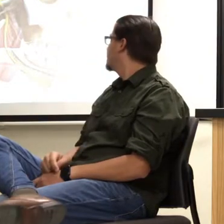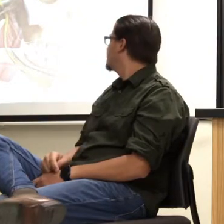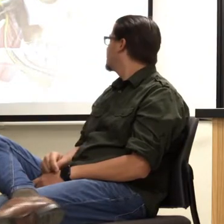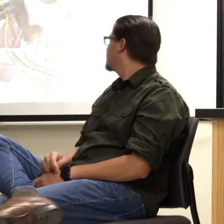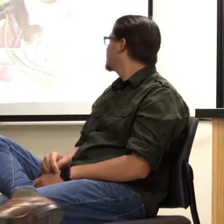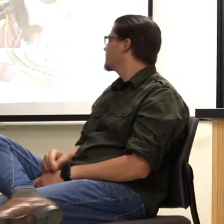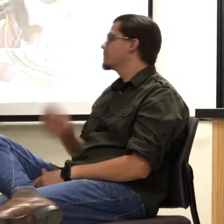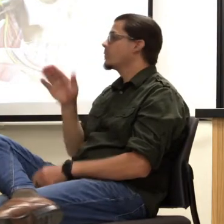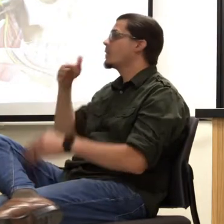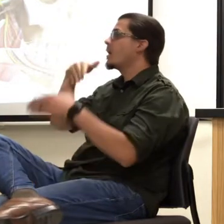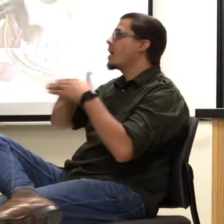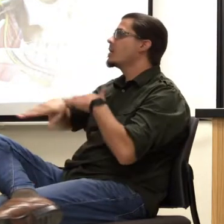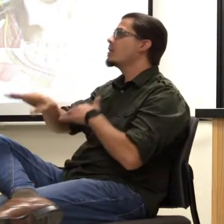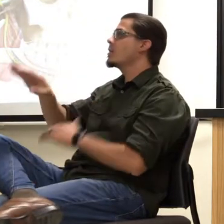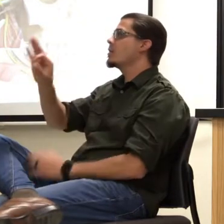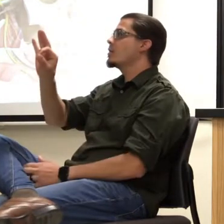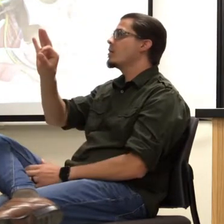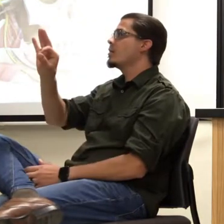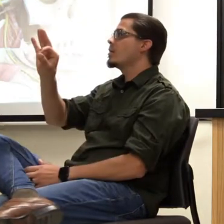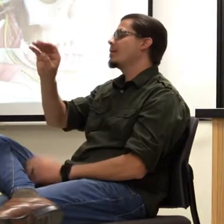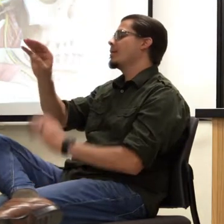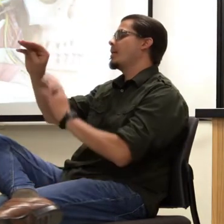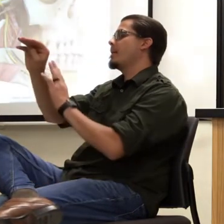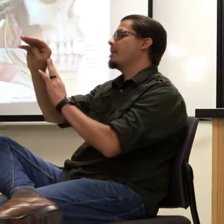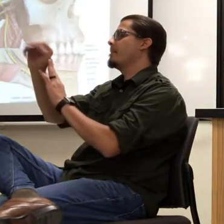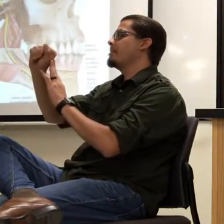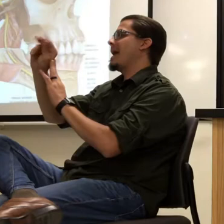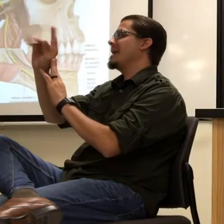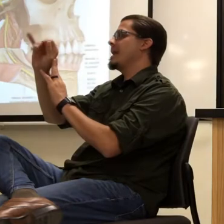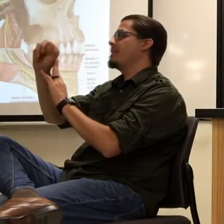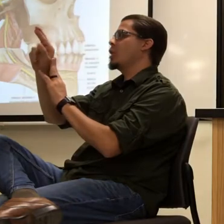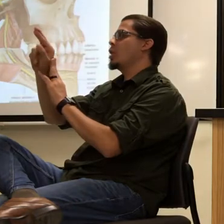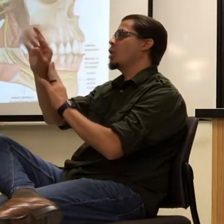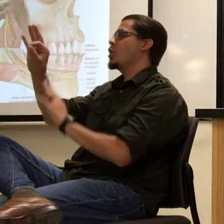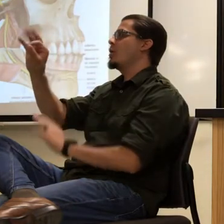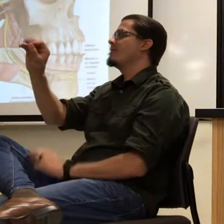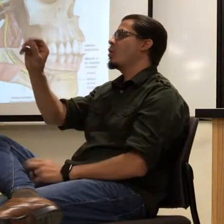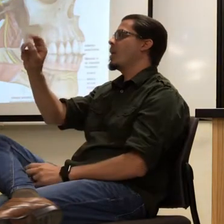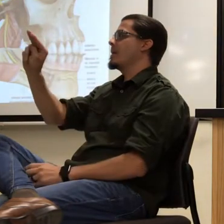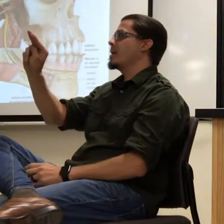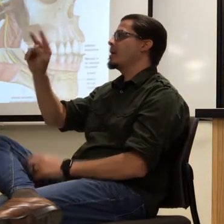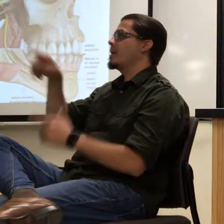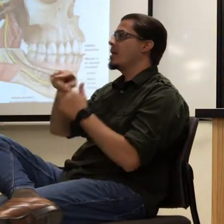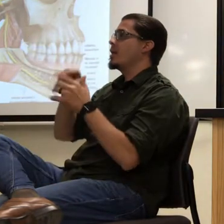enter the foramen, the mandibular foramen, and that branch as it